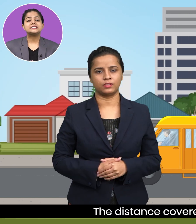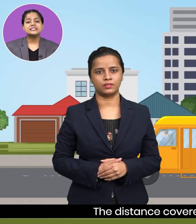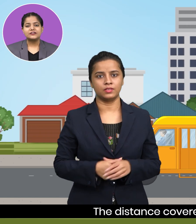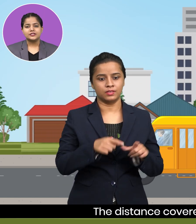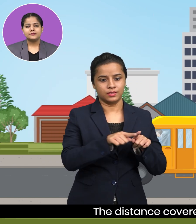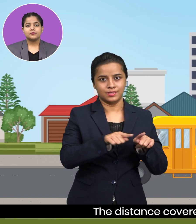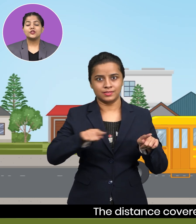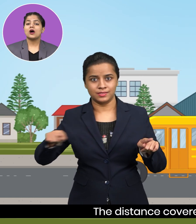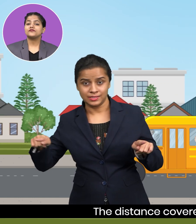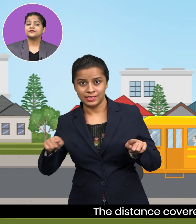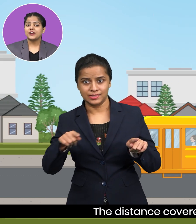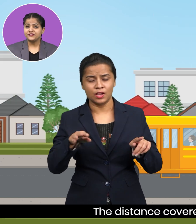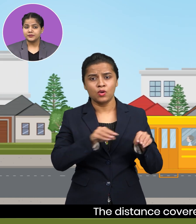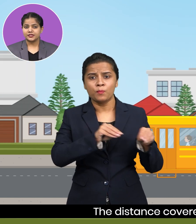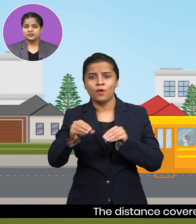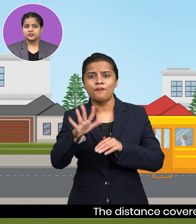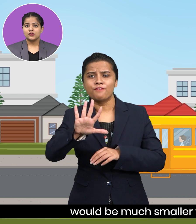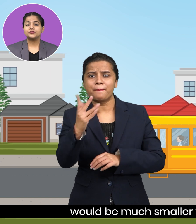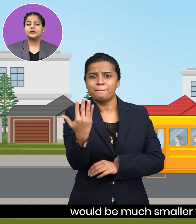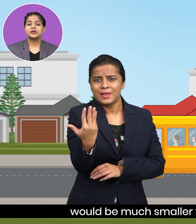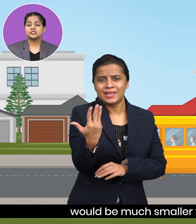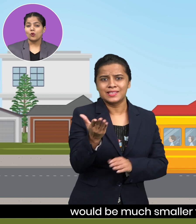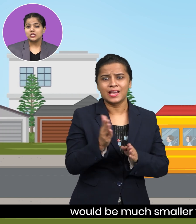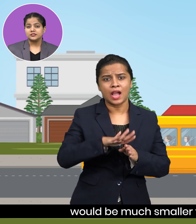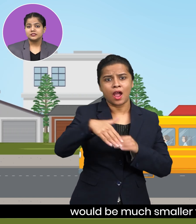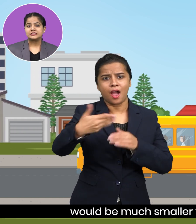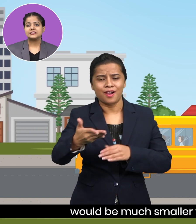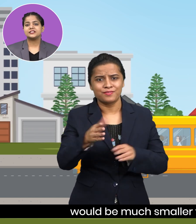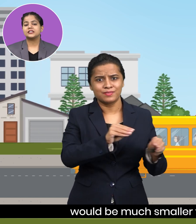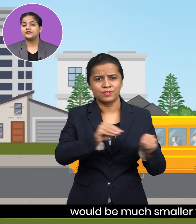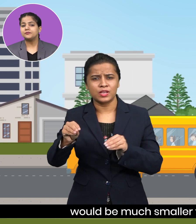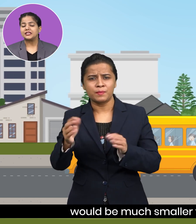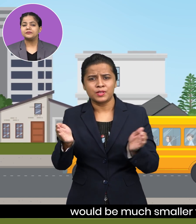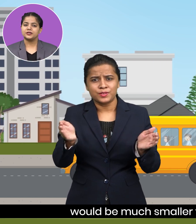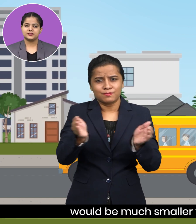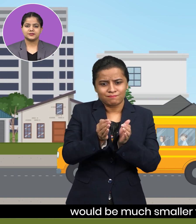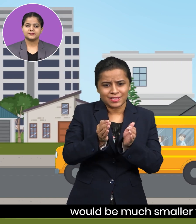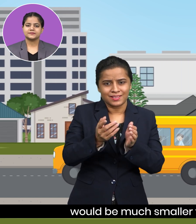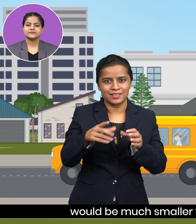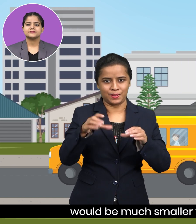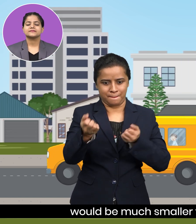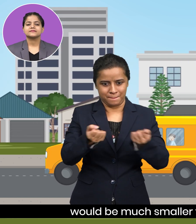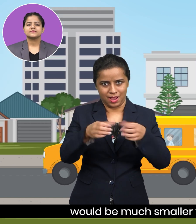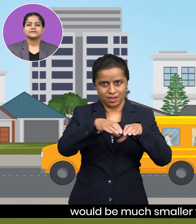The distance covered by you after 5 minutes would be much smaller than that covered by the bus.